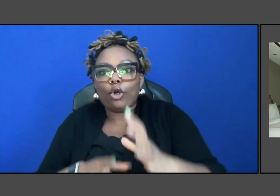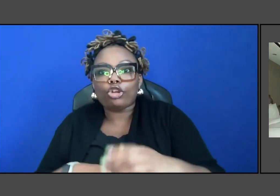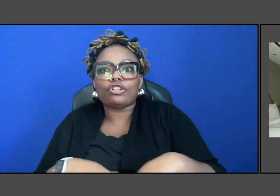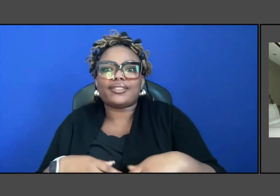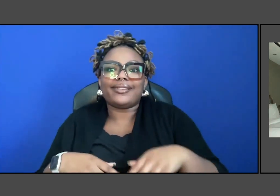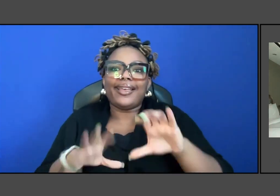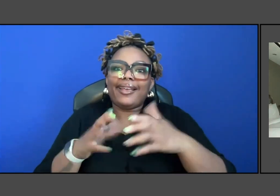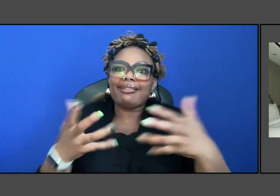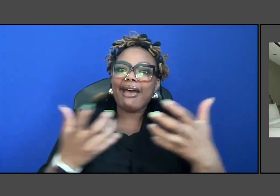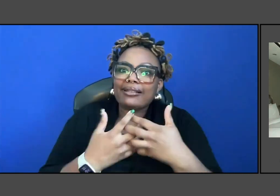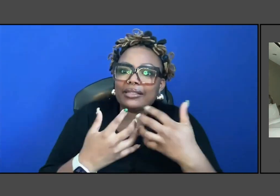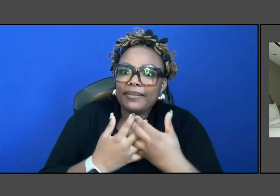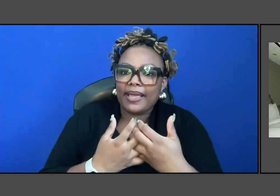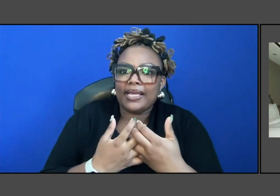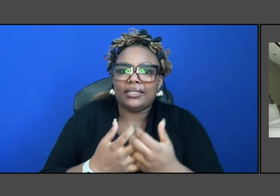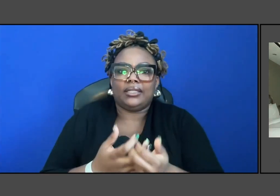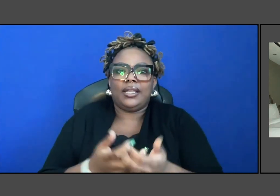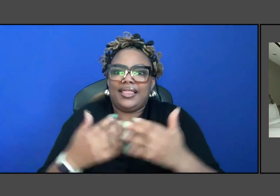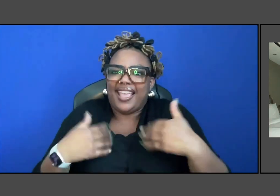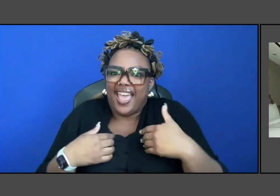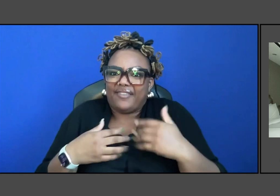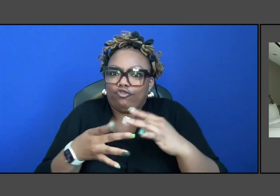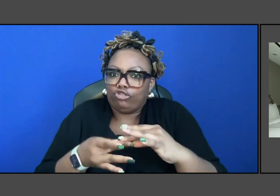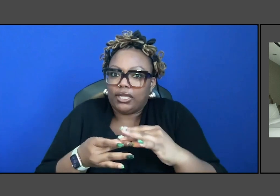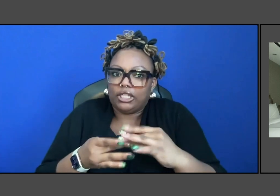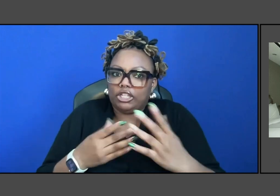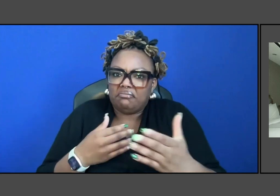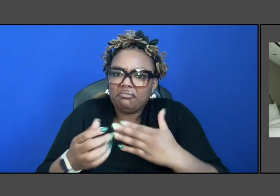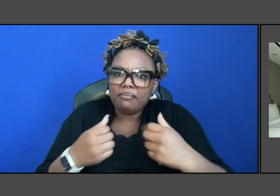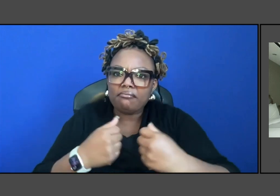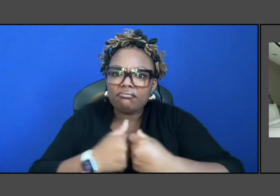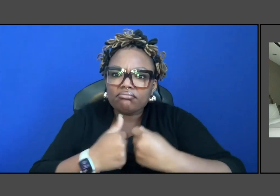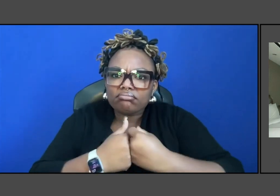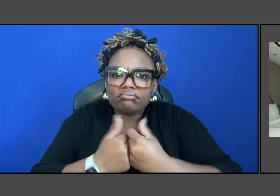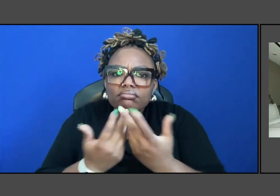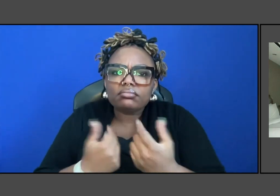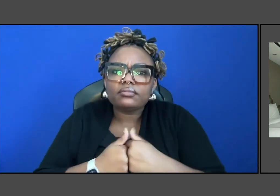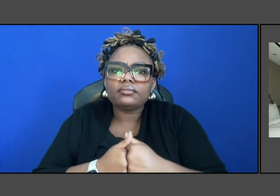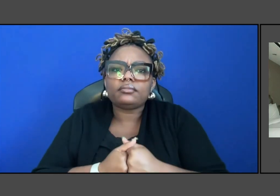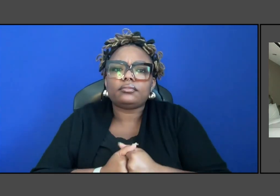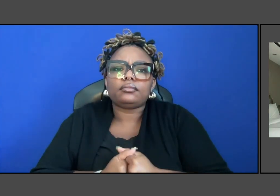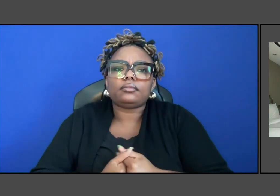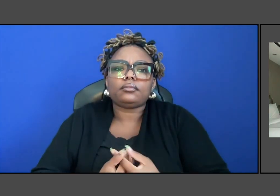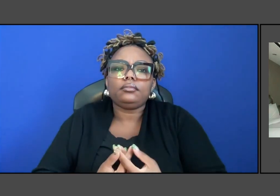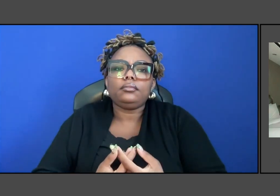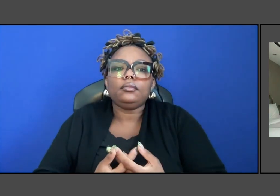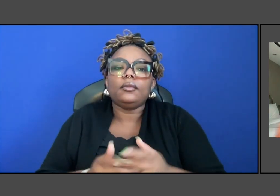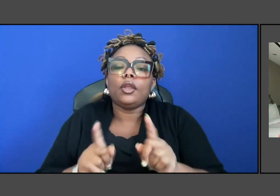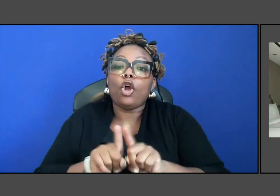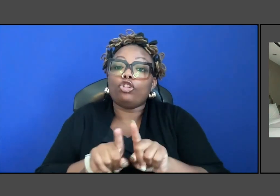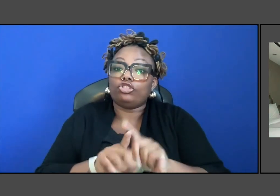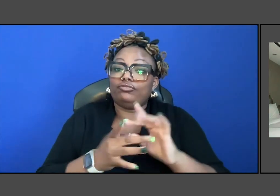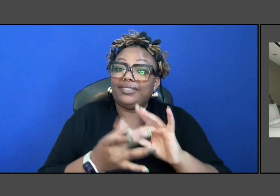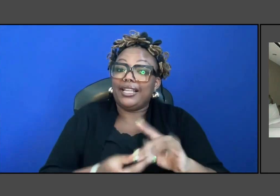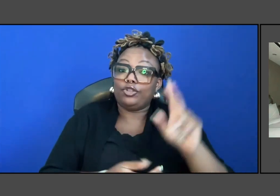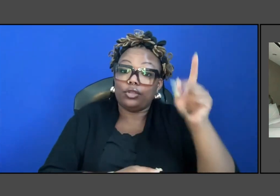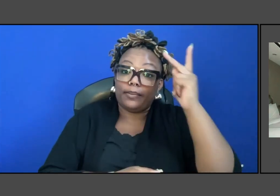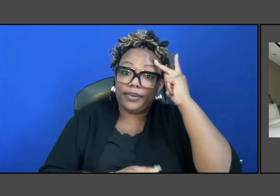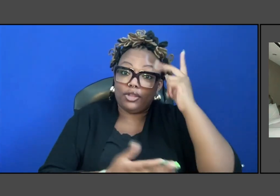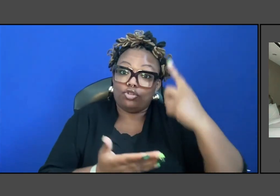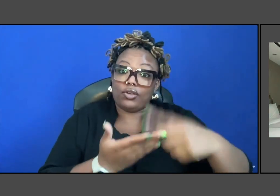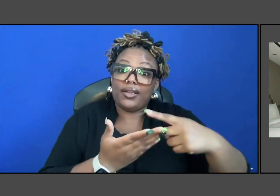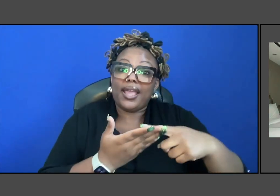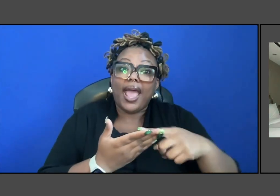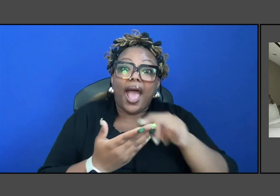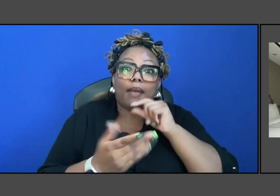and then also, in the political conversation, without getting partisan on it, but the